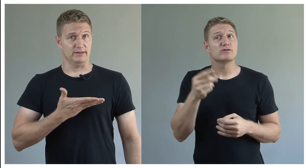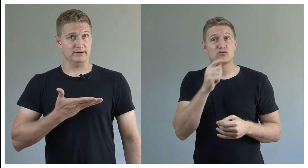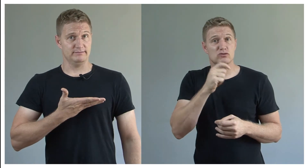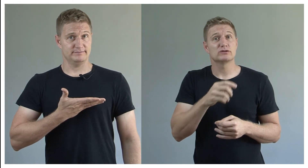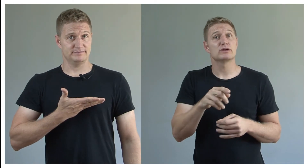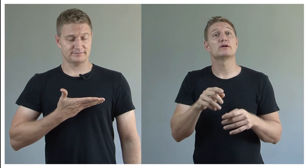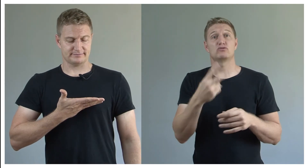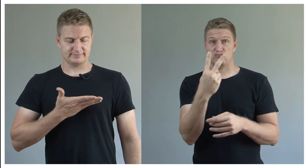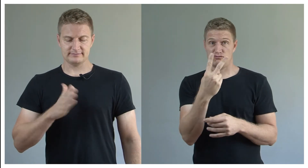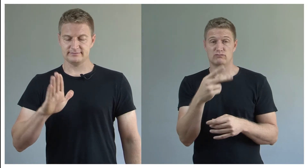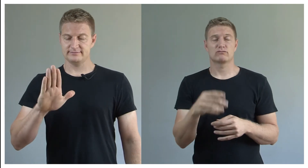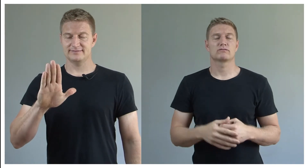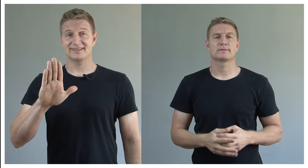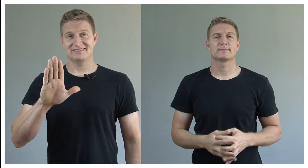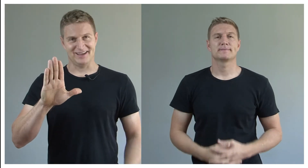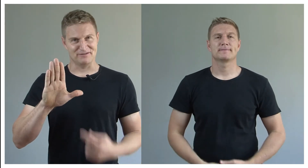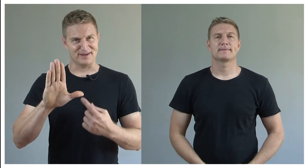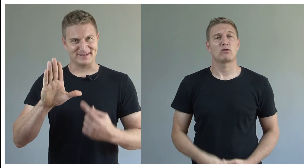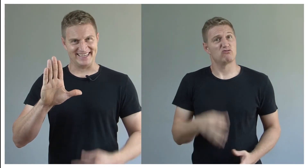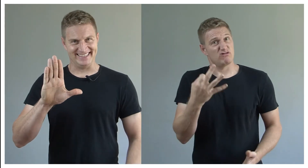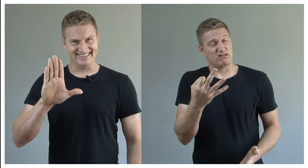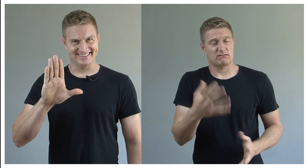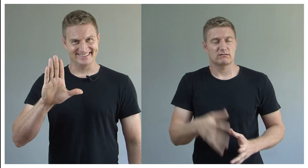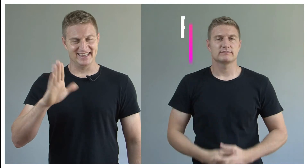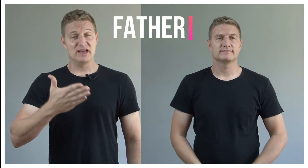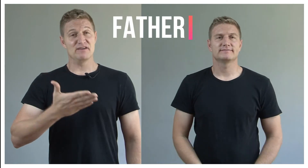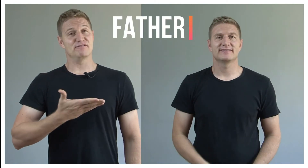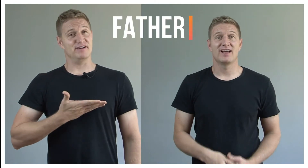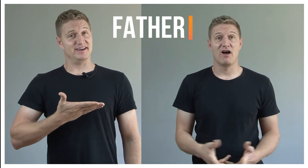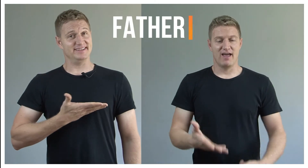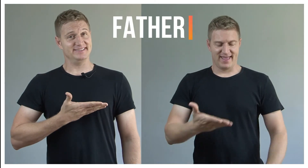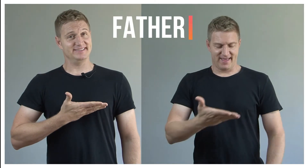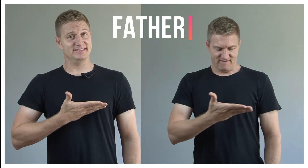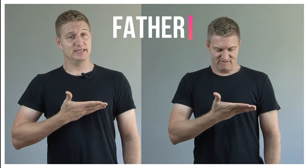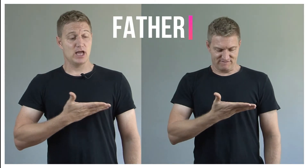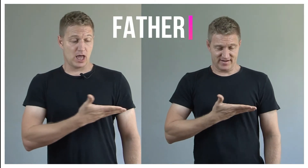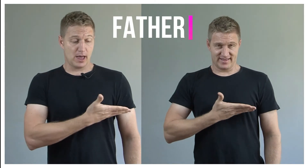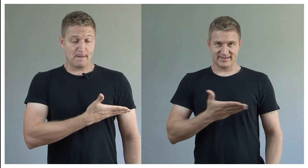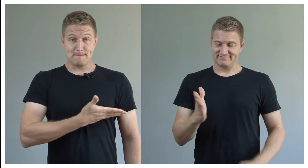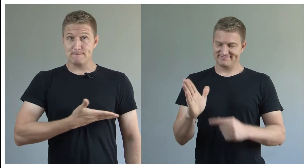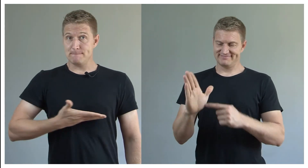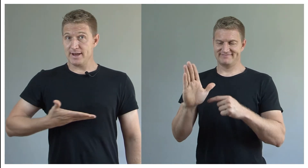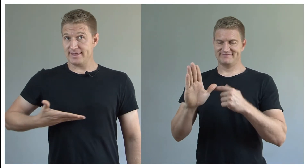father, our famous hand, father, mother.